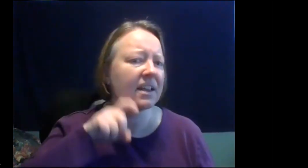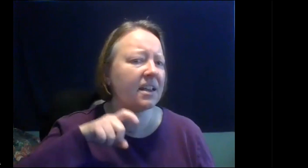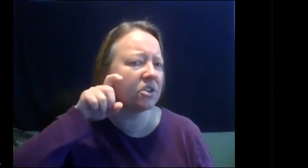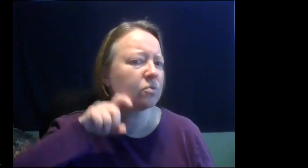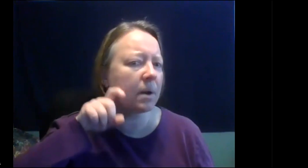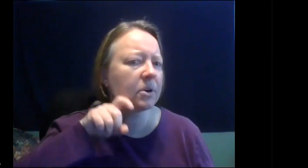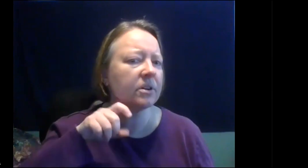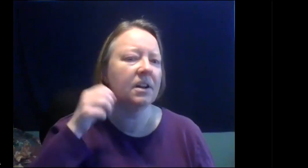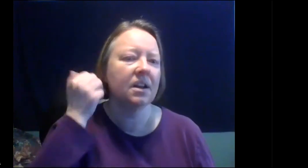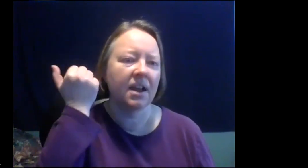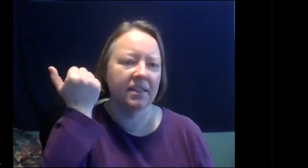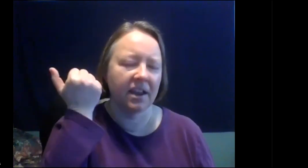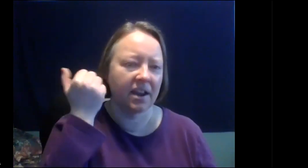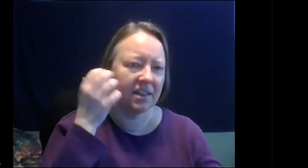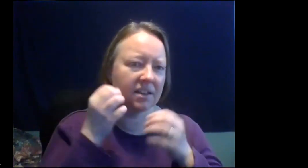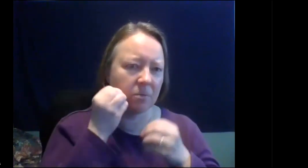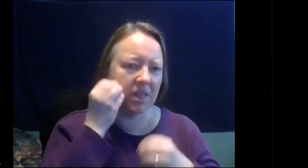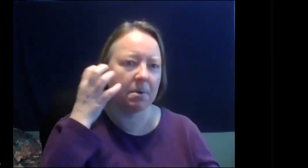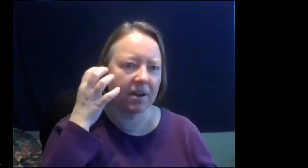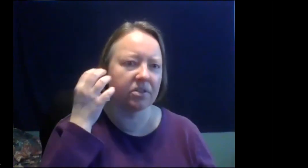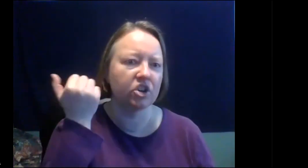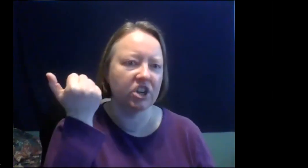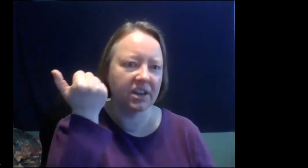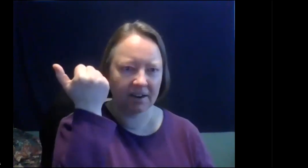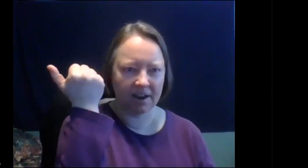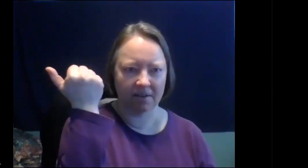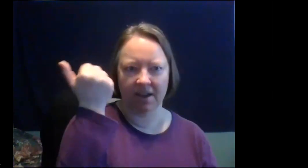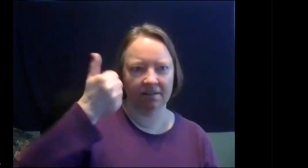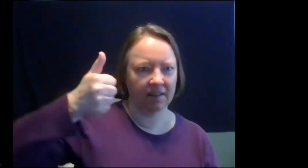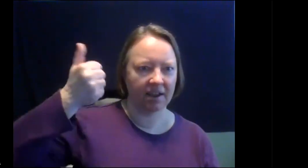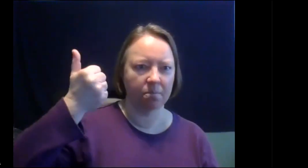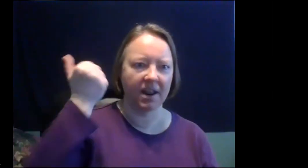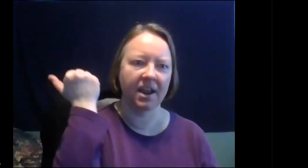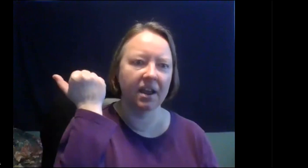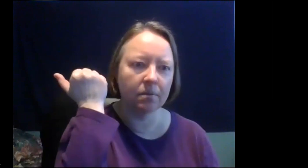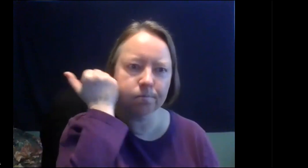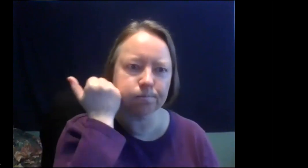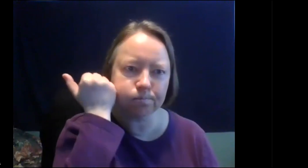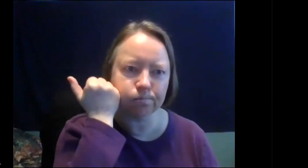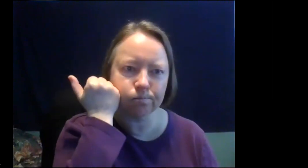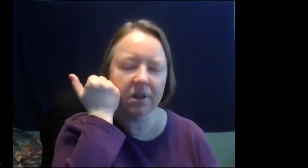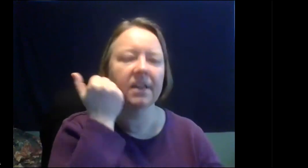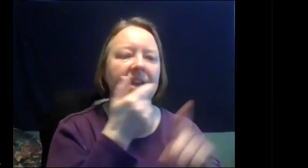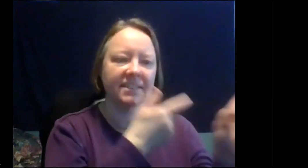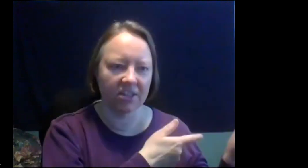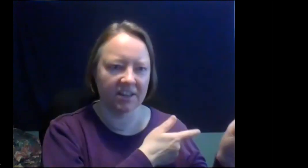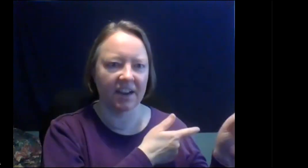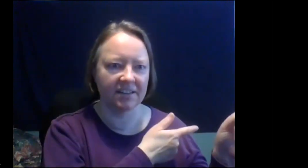like here is rubber, and I think when they puff out their cheek and have that like open A hand, that's how they sign